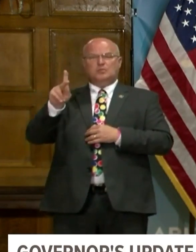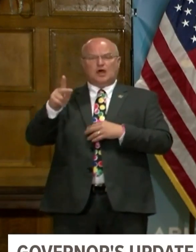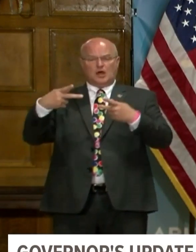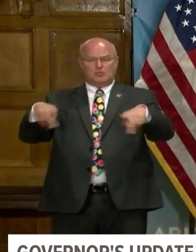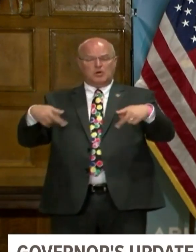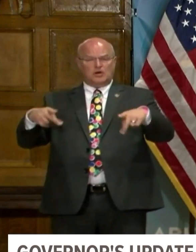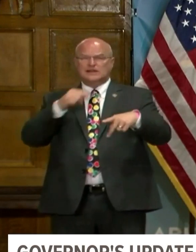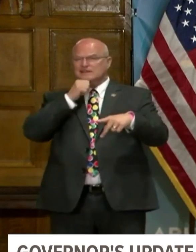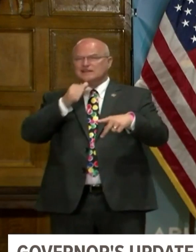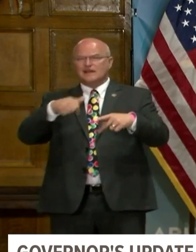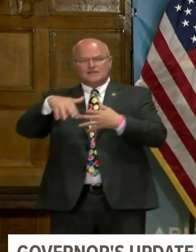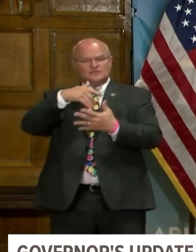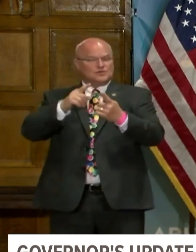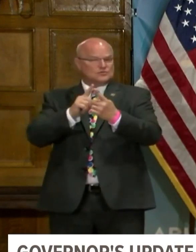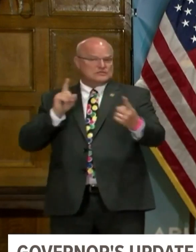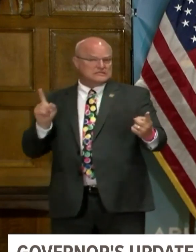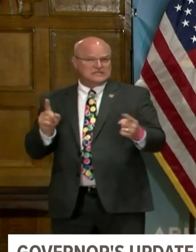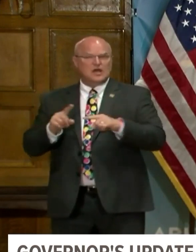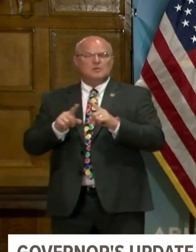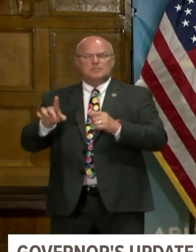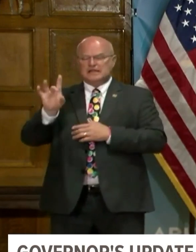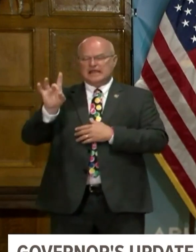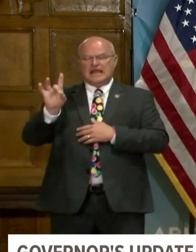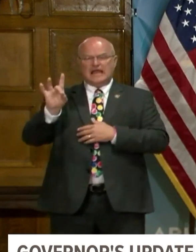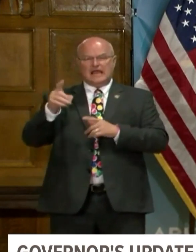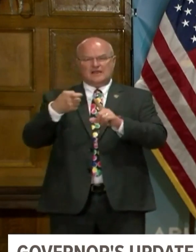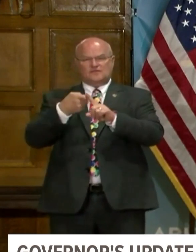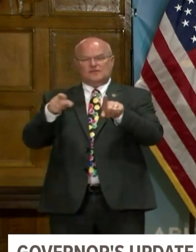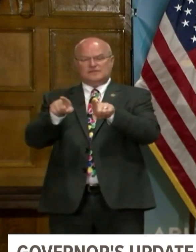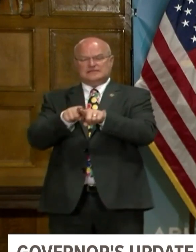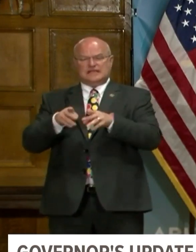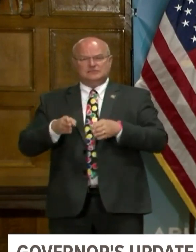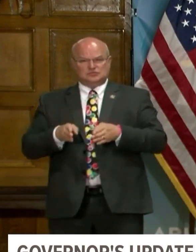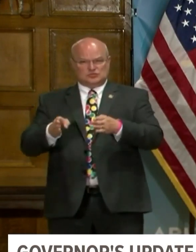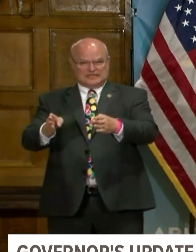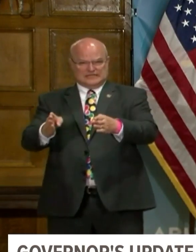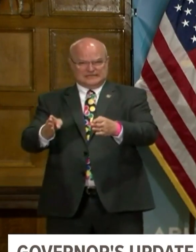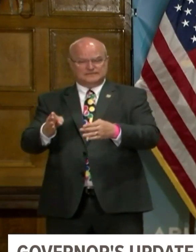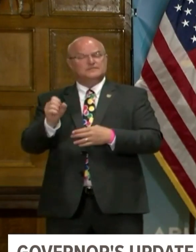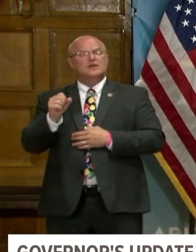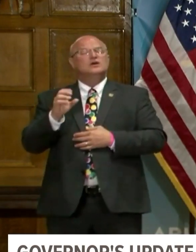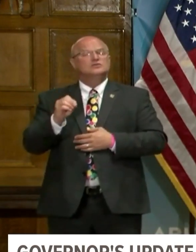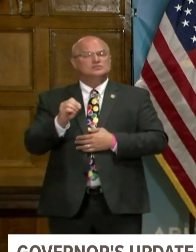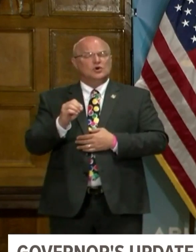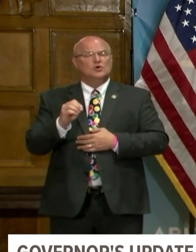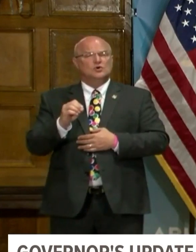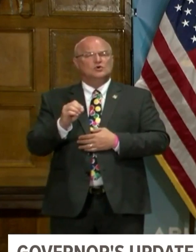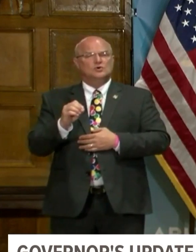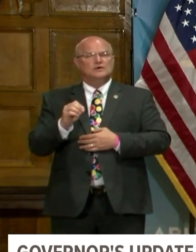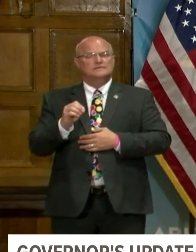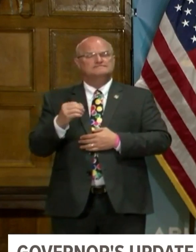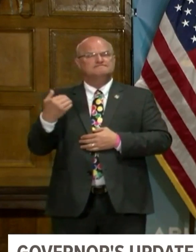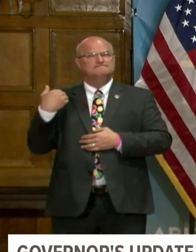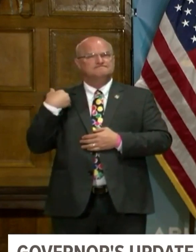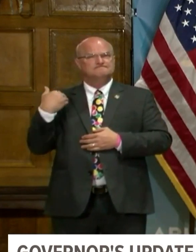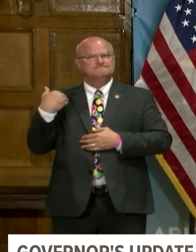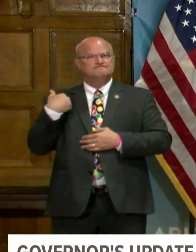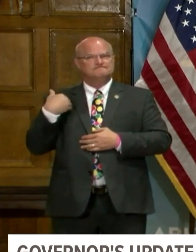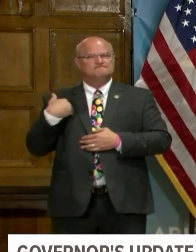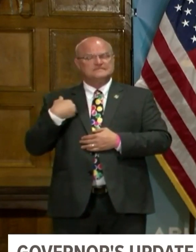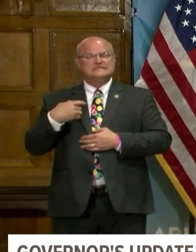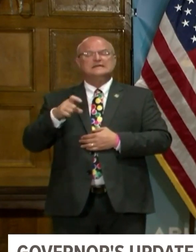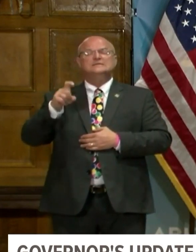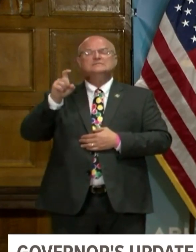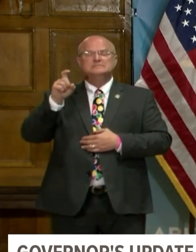do the social distancing, but 8 came from the same street. So it reminds us that we